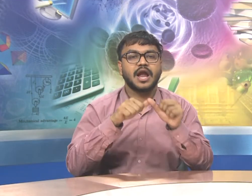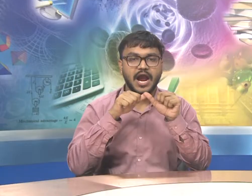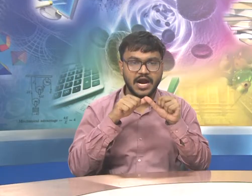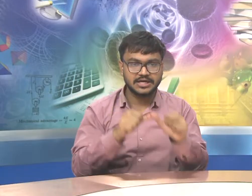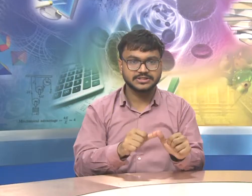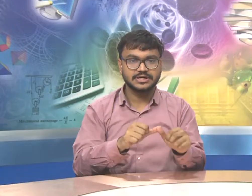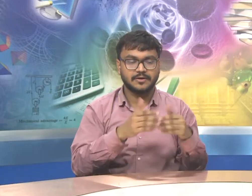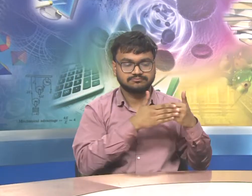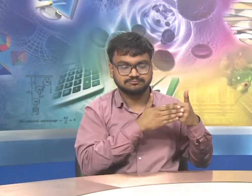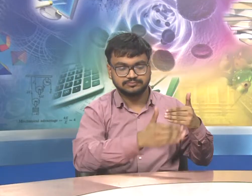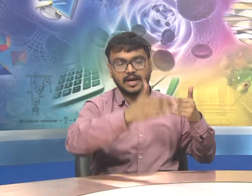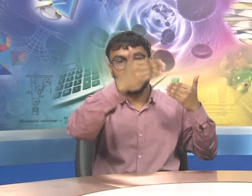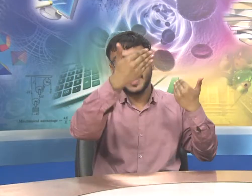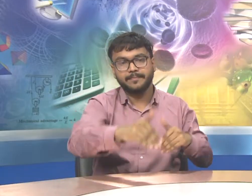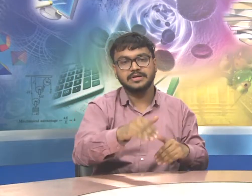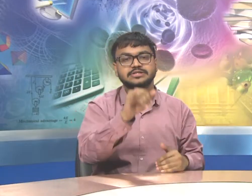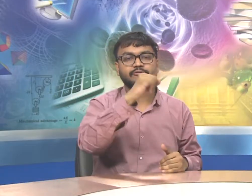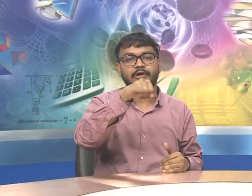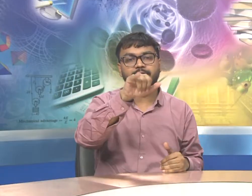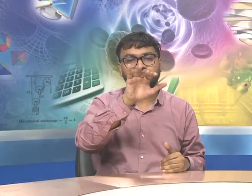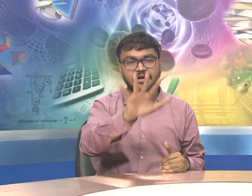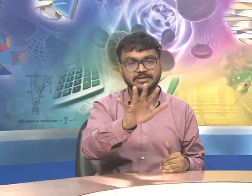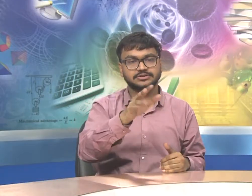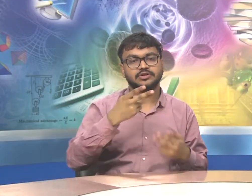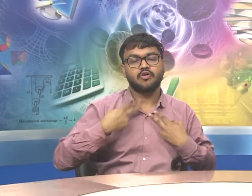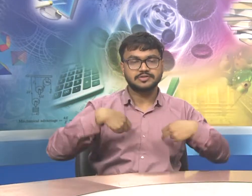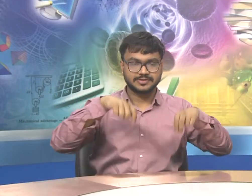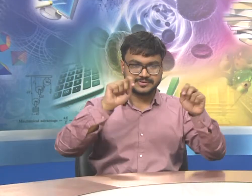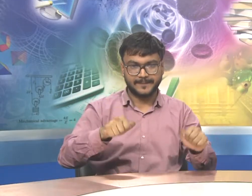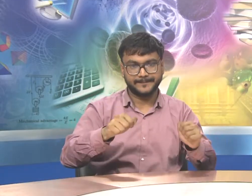and the answer is 65.